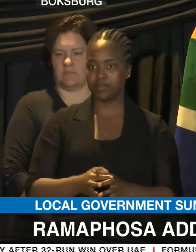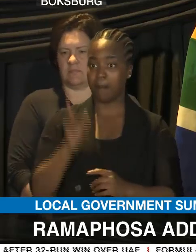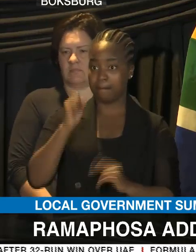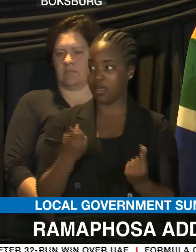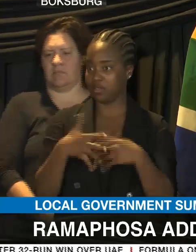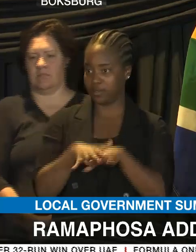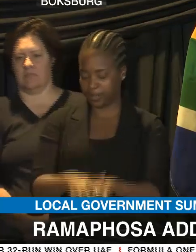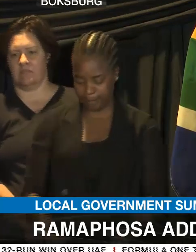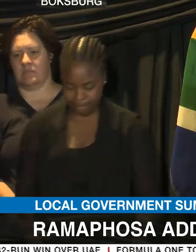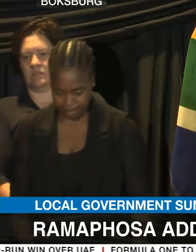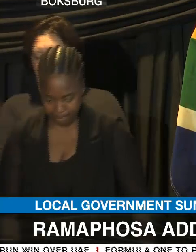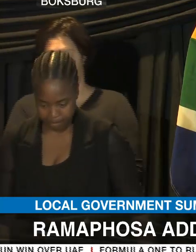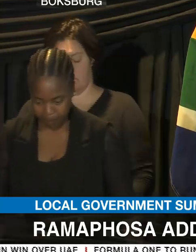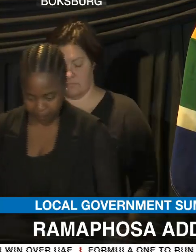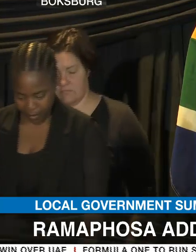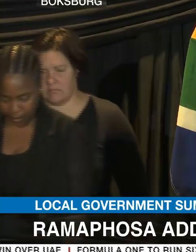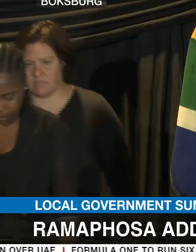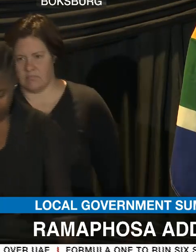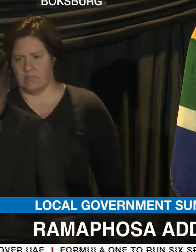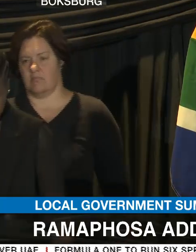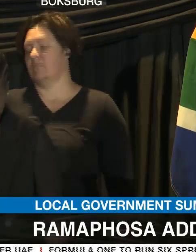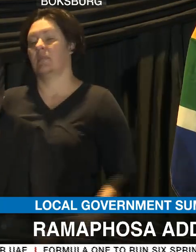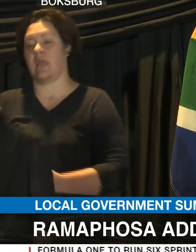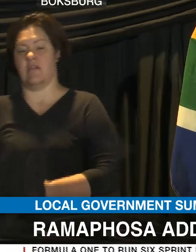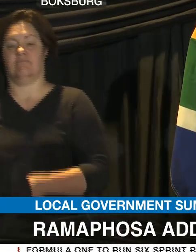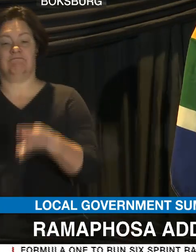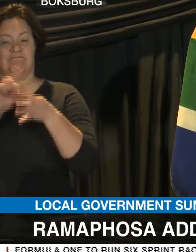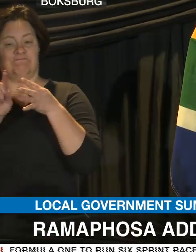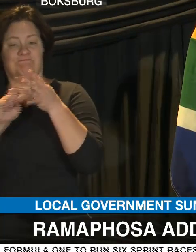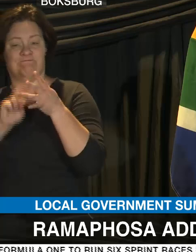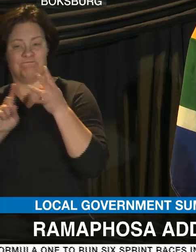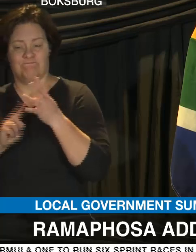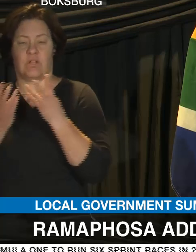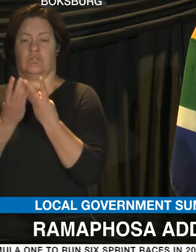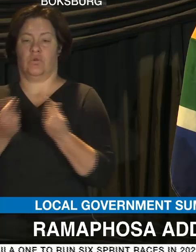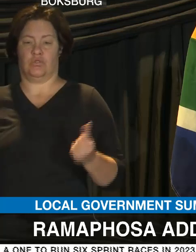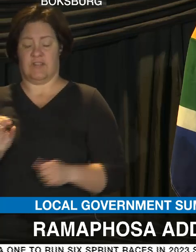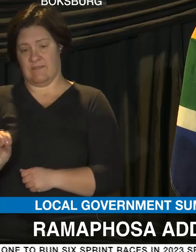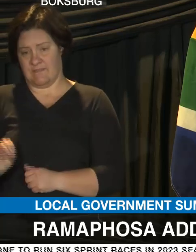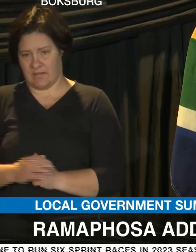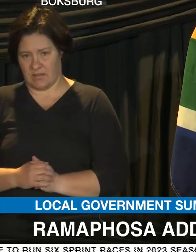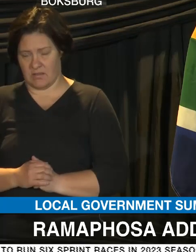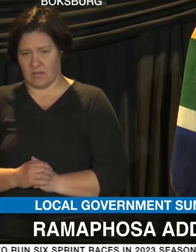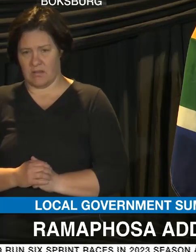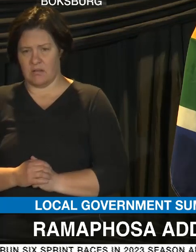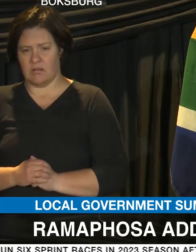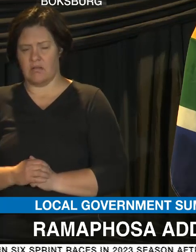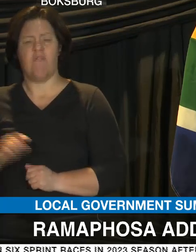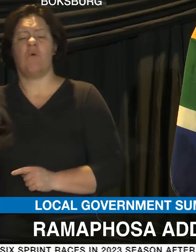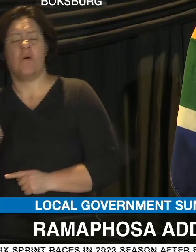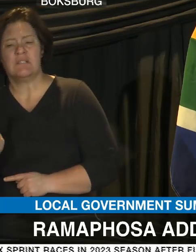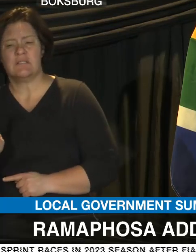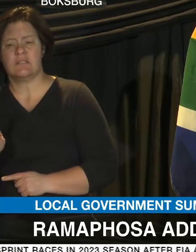should improvise a variety of solutions to local specific and